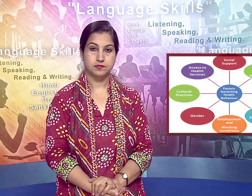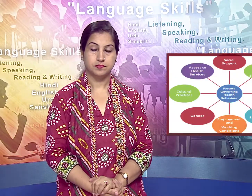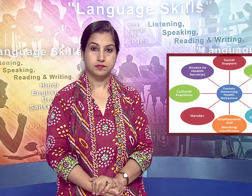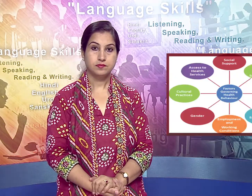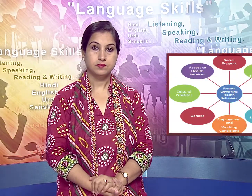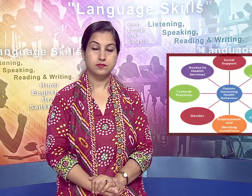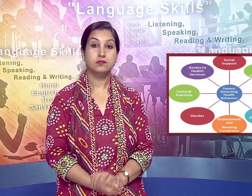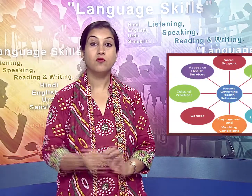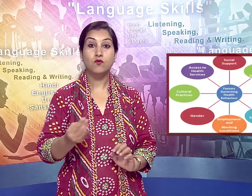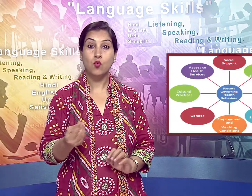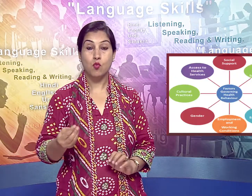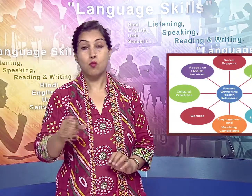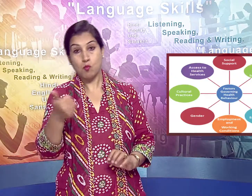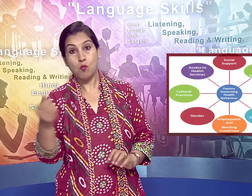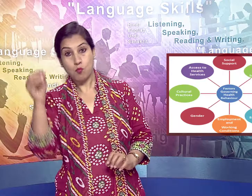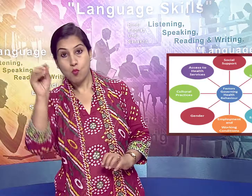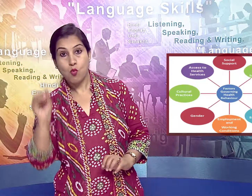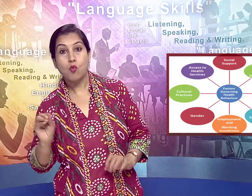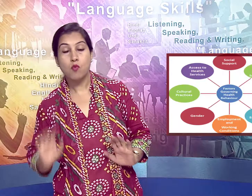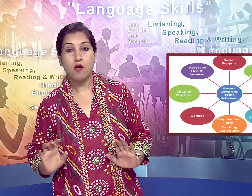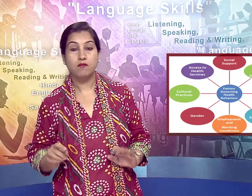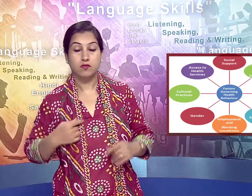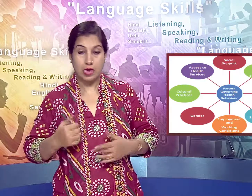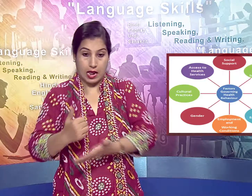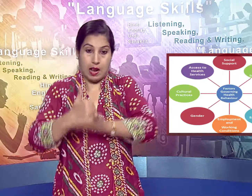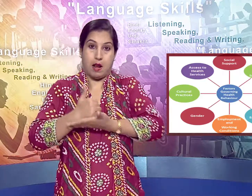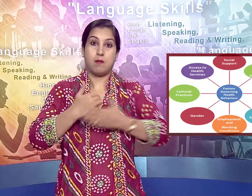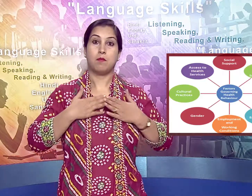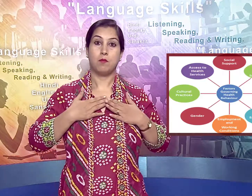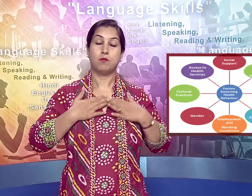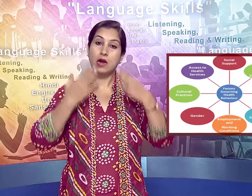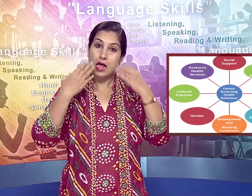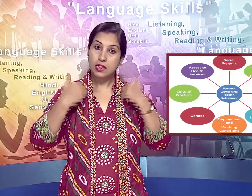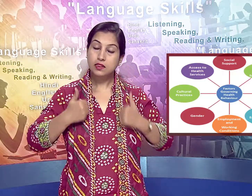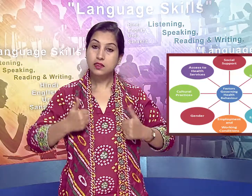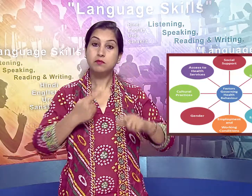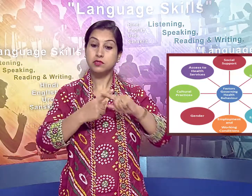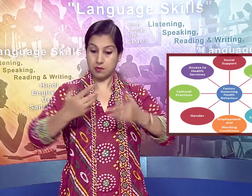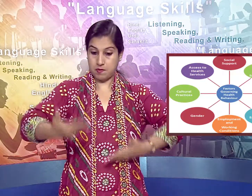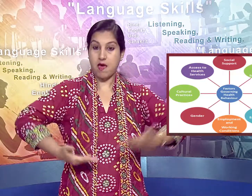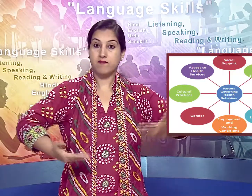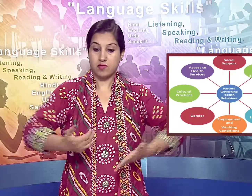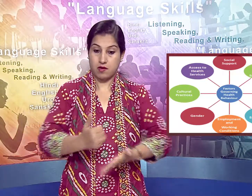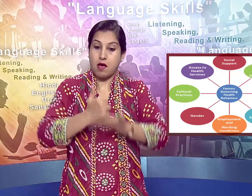There are some other factors which govern our health and behavior.